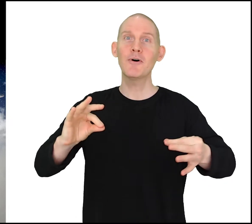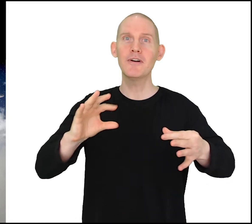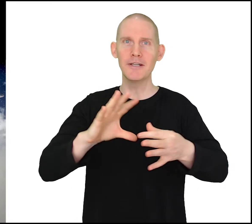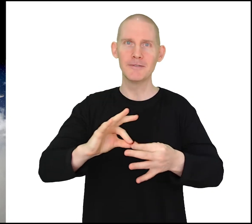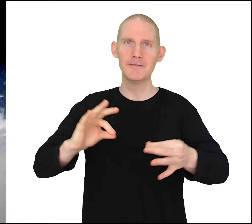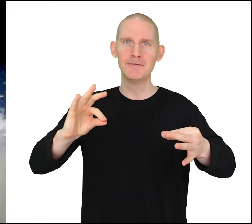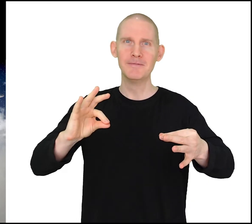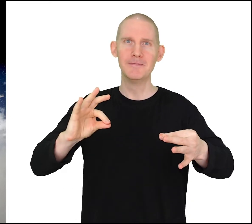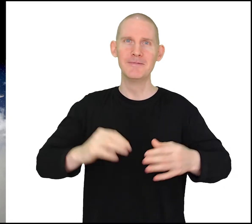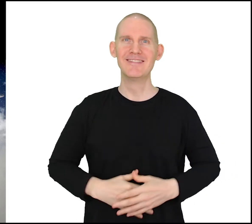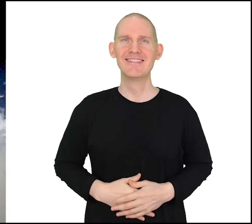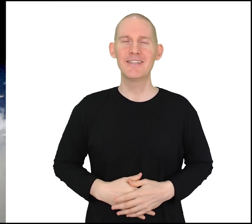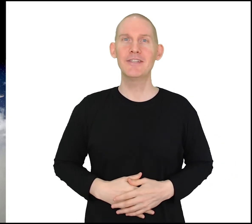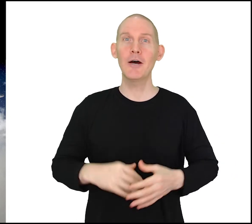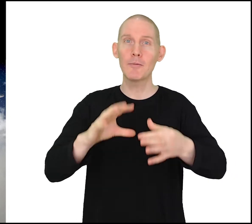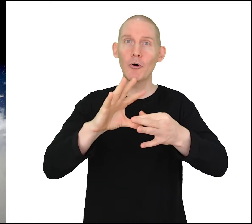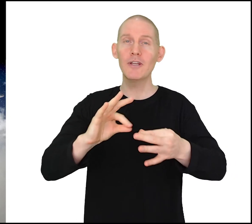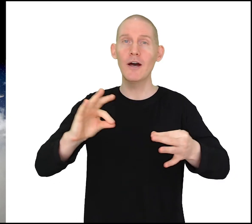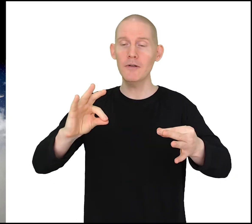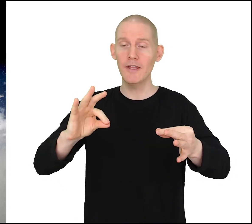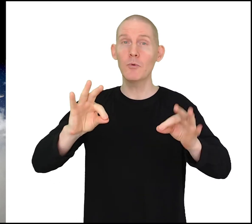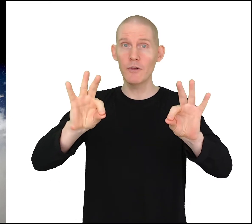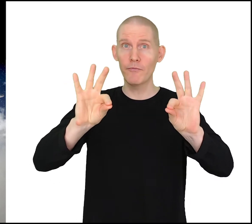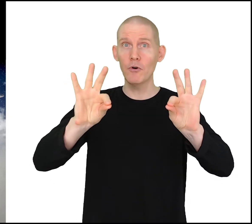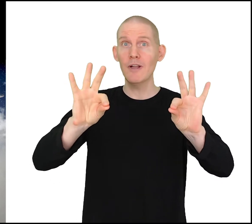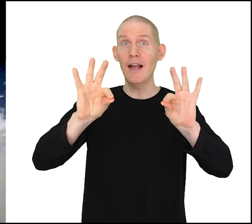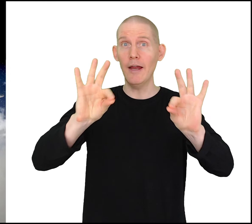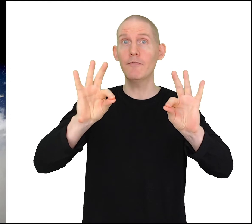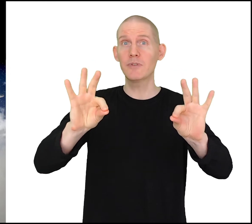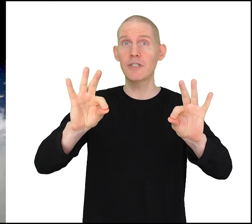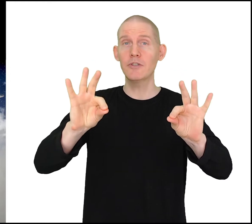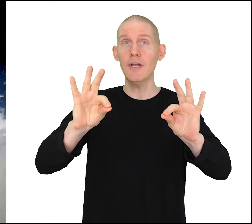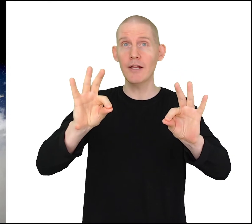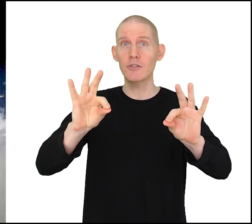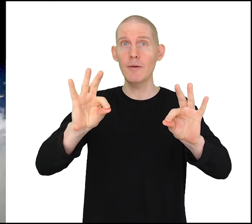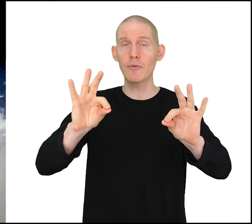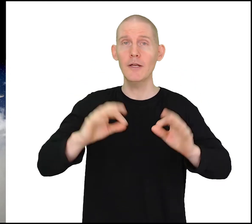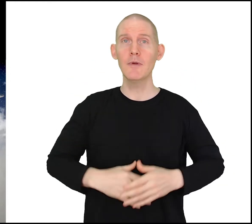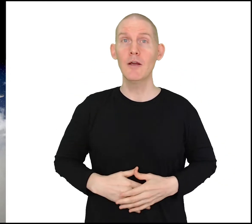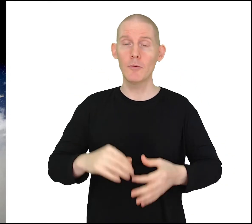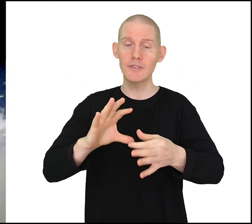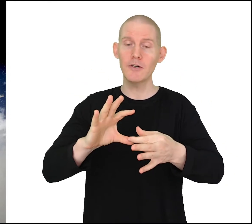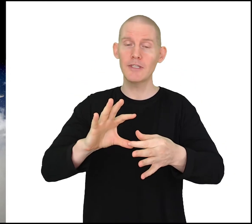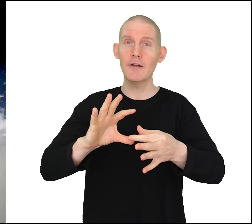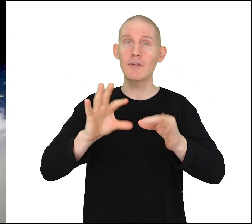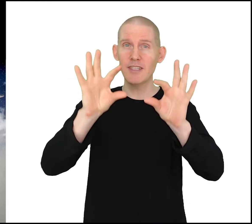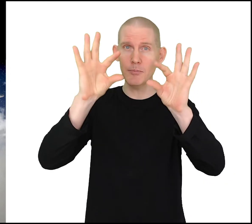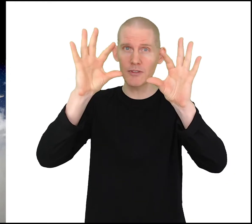Story. See how we're pulling out, and then we're in the full F position, hand shape, right? When we start together, the tips are